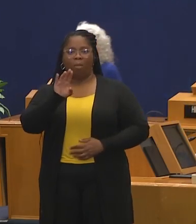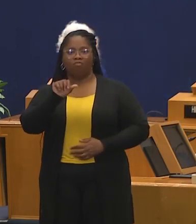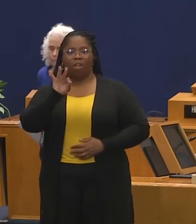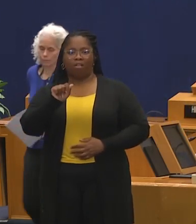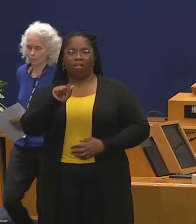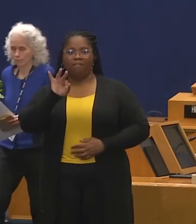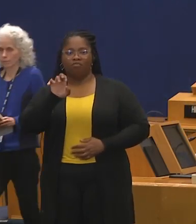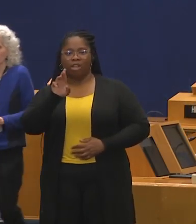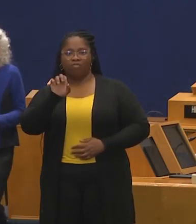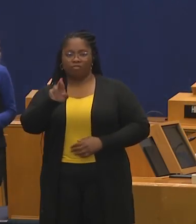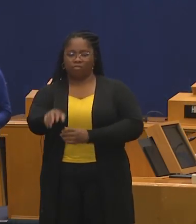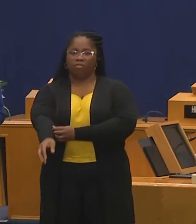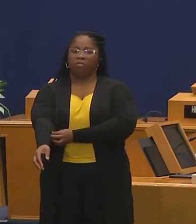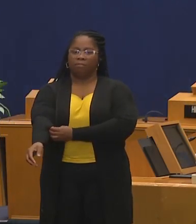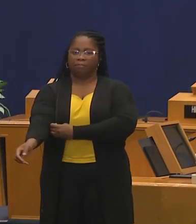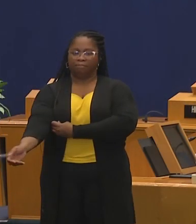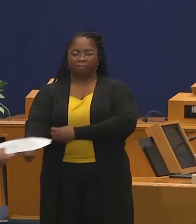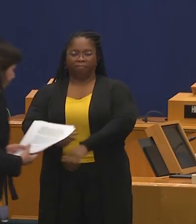Ferrer.